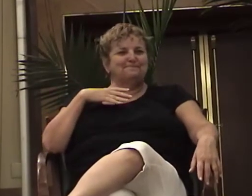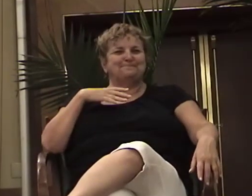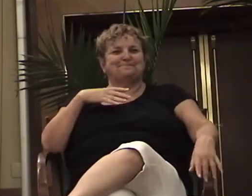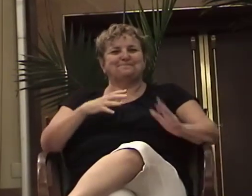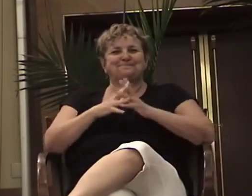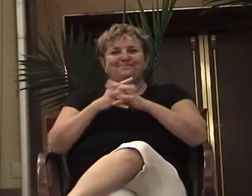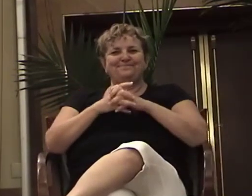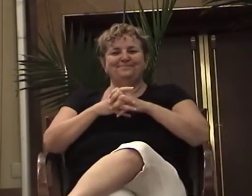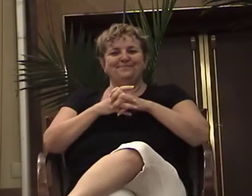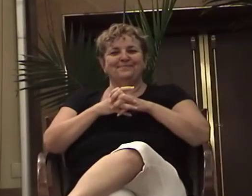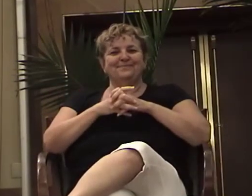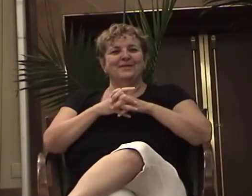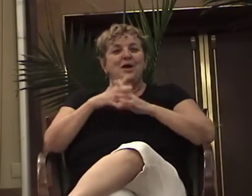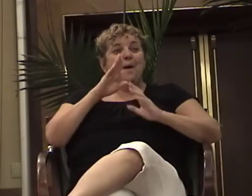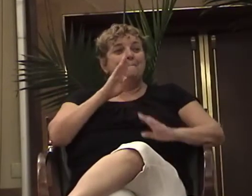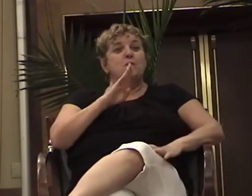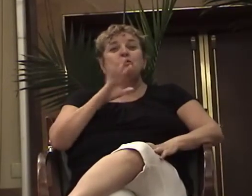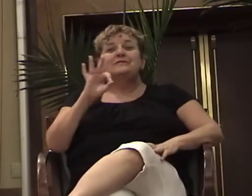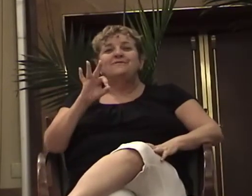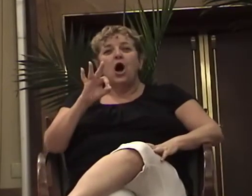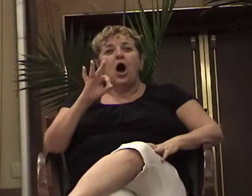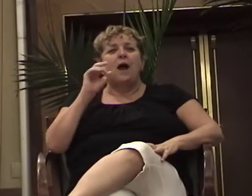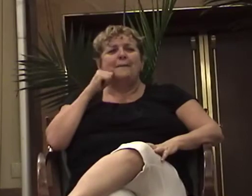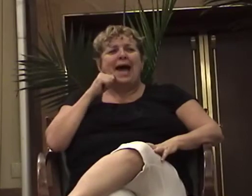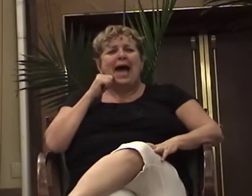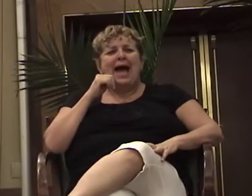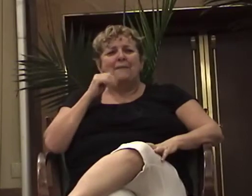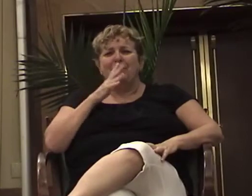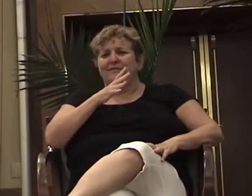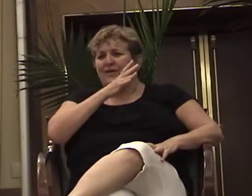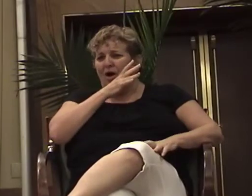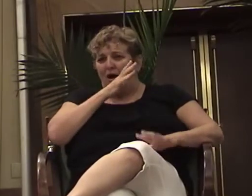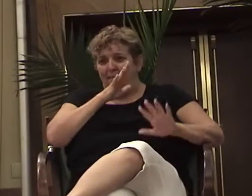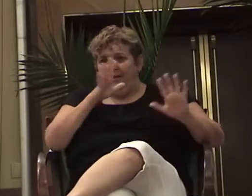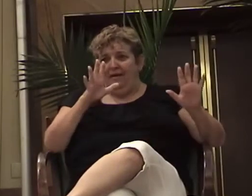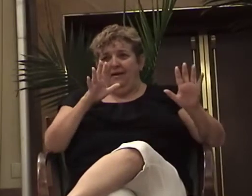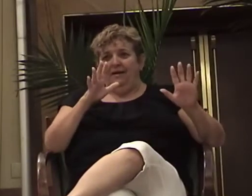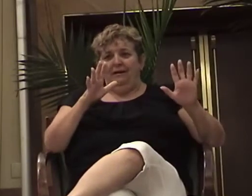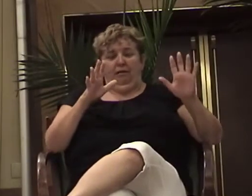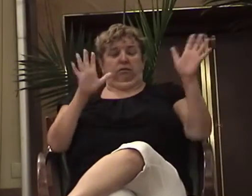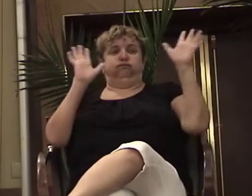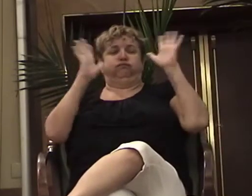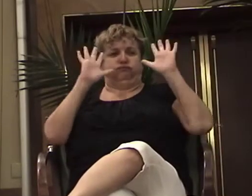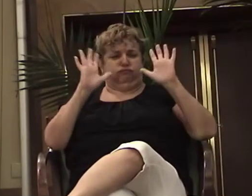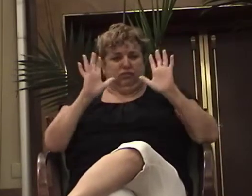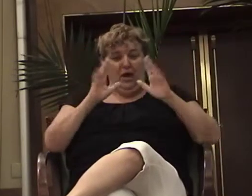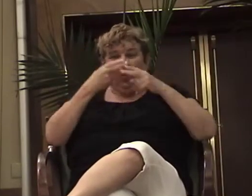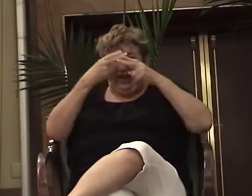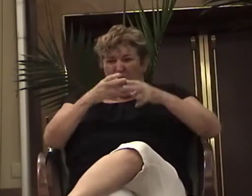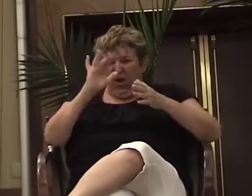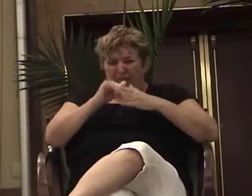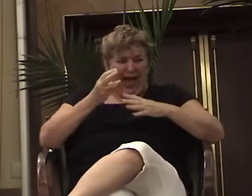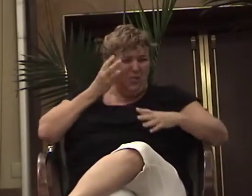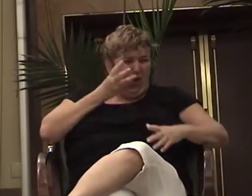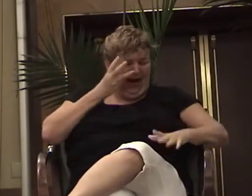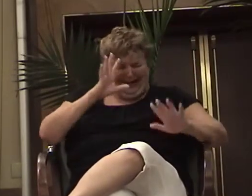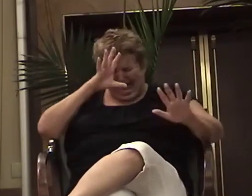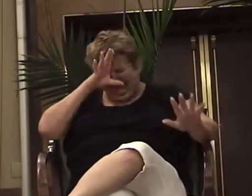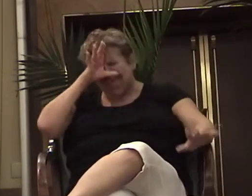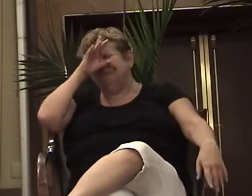Boone's Farm apple wine, ain't an apple been near it. You know what I mean? And we call it wine. It's amazing. And